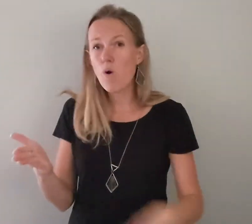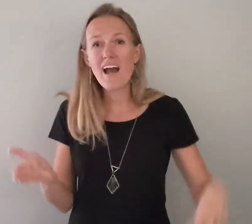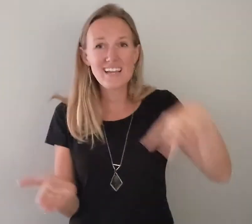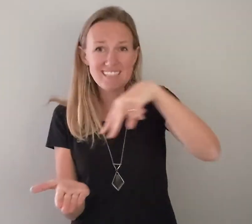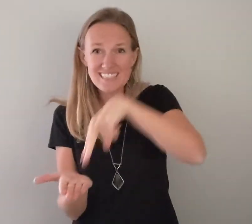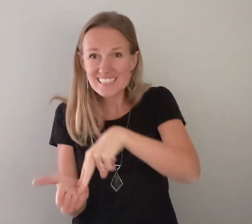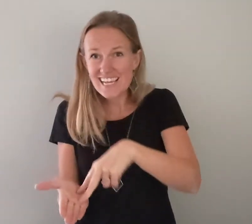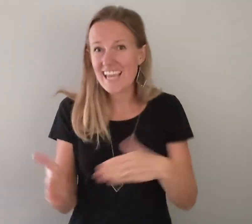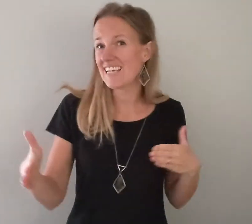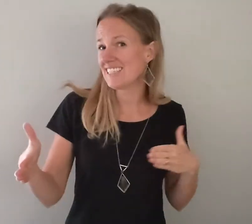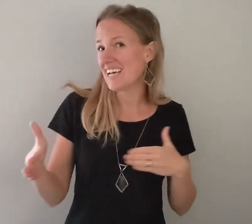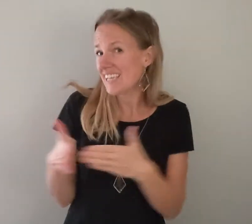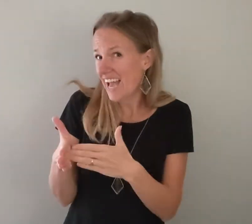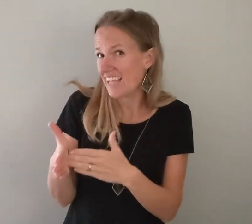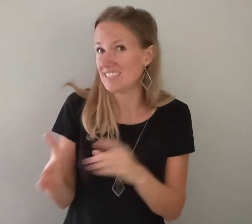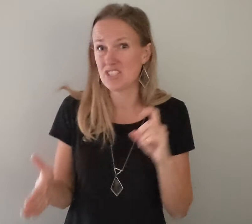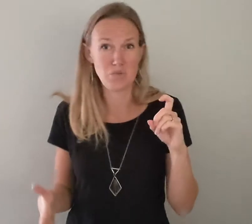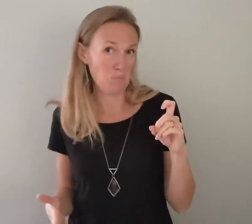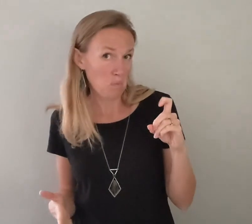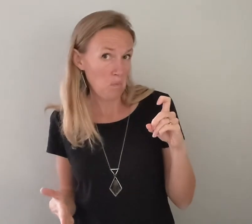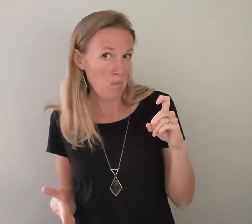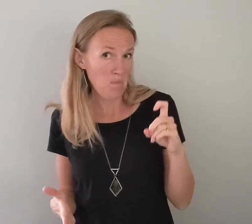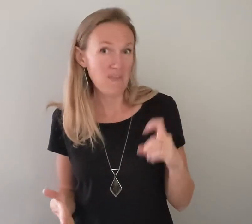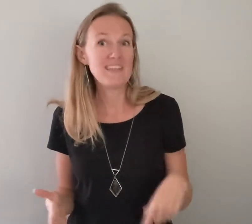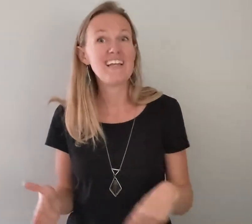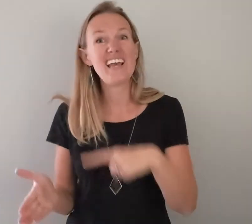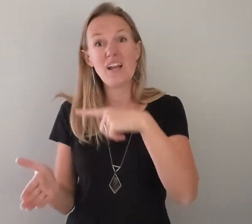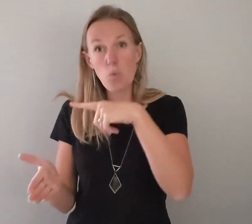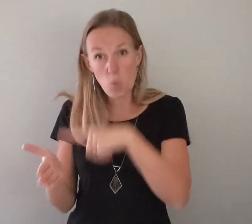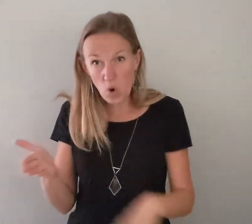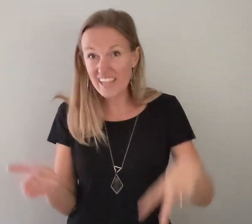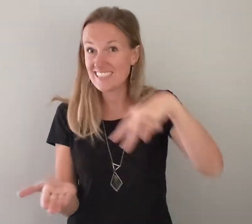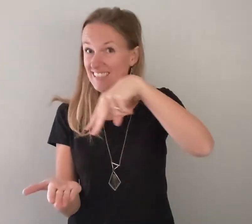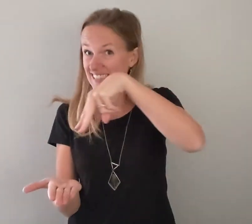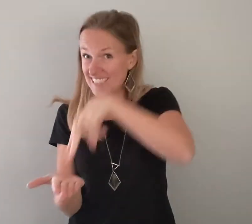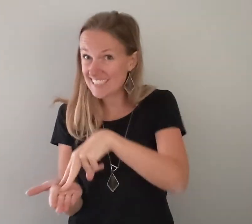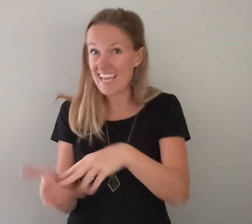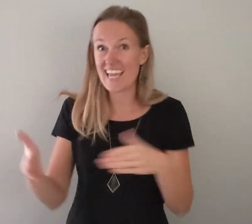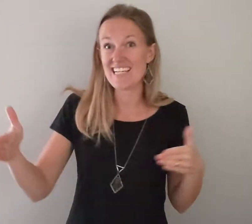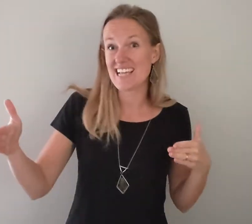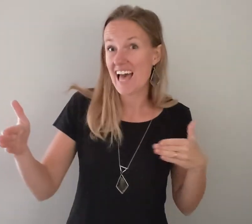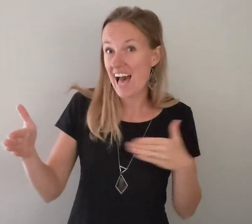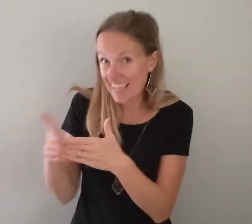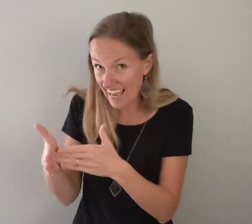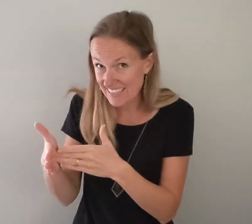what could stand against? And then again, what could stand